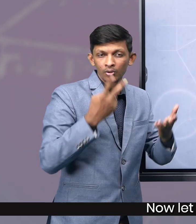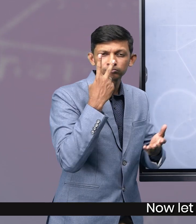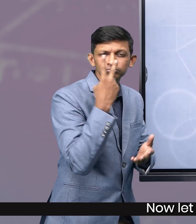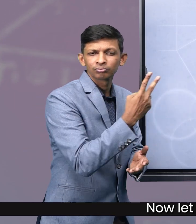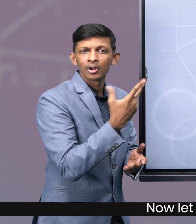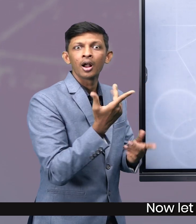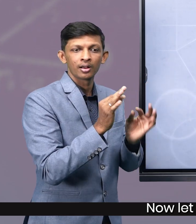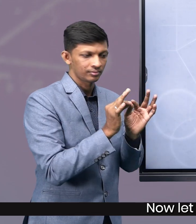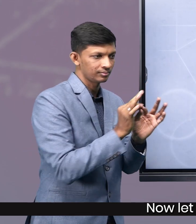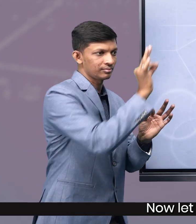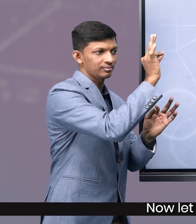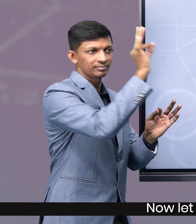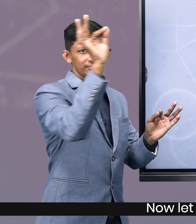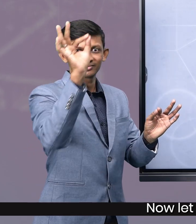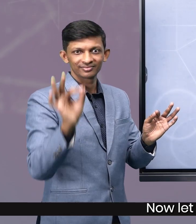Now let us see the quadrilaterals.